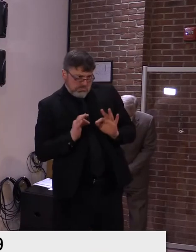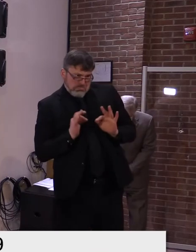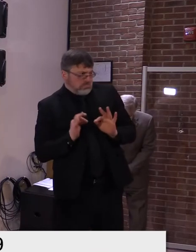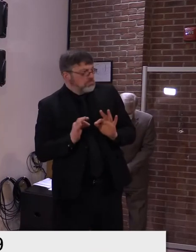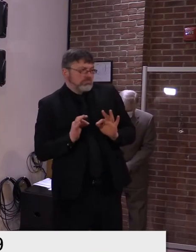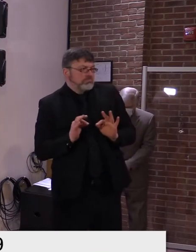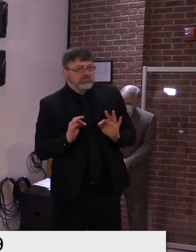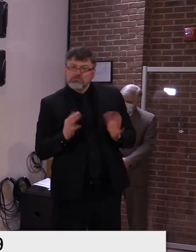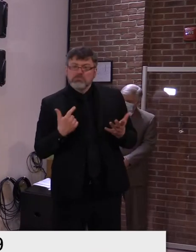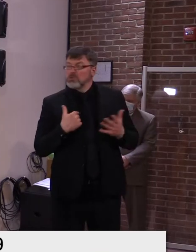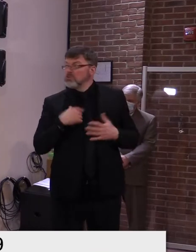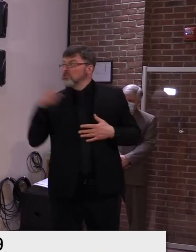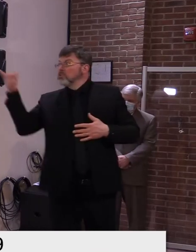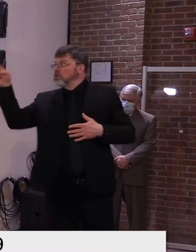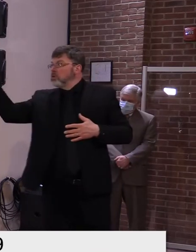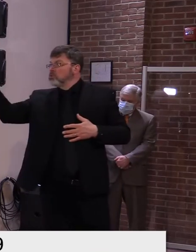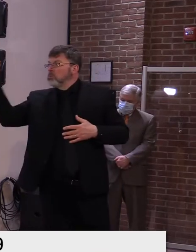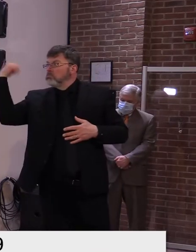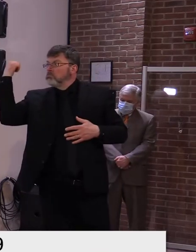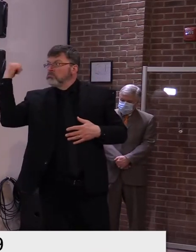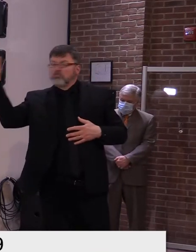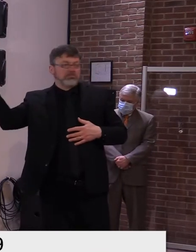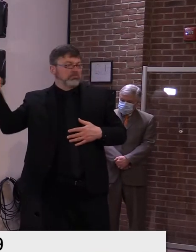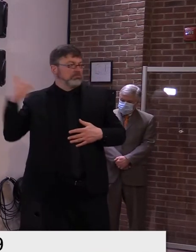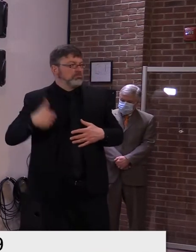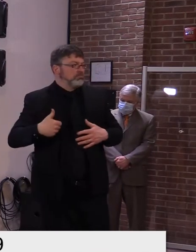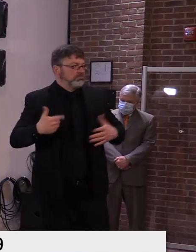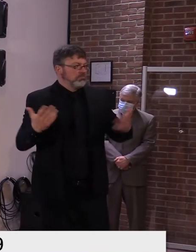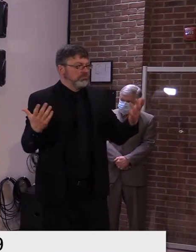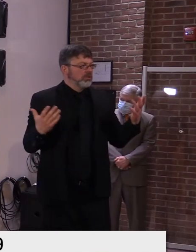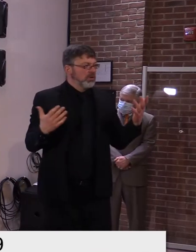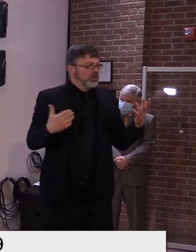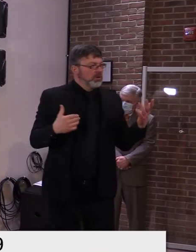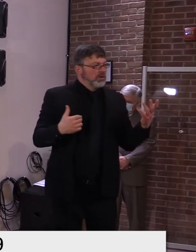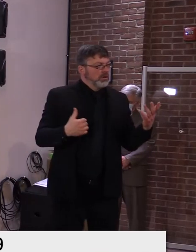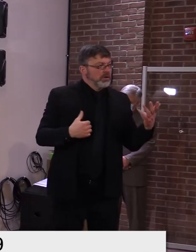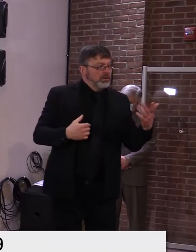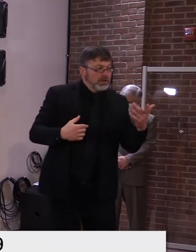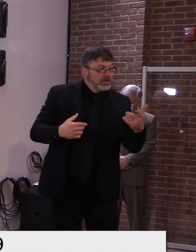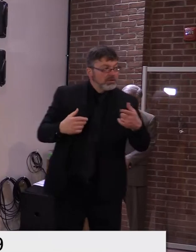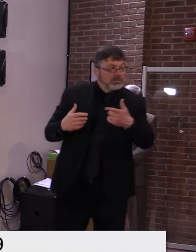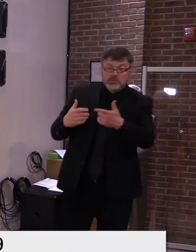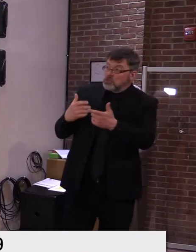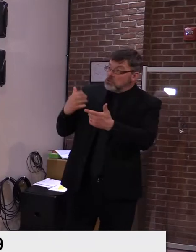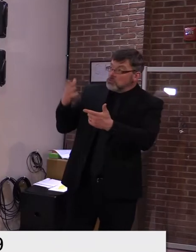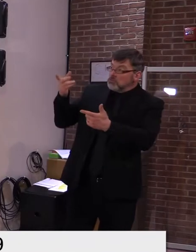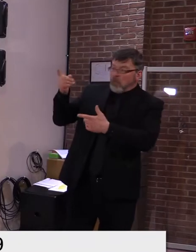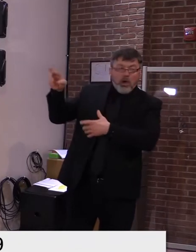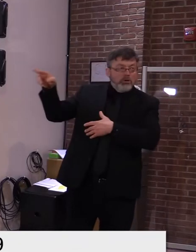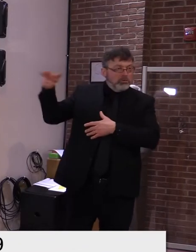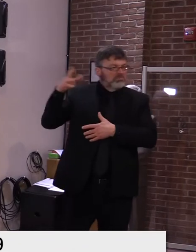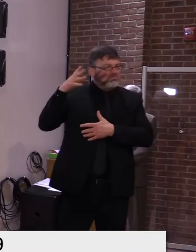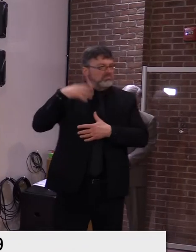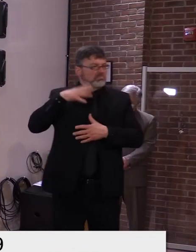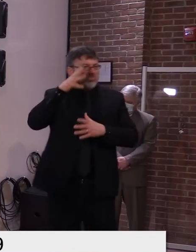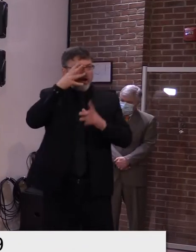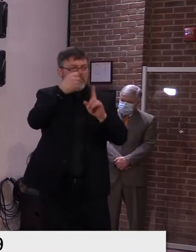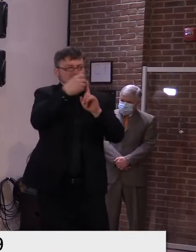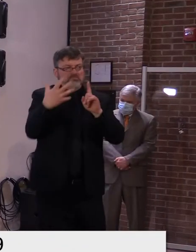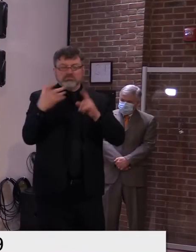I'll let Dr. Levine answer. Okay, great. Yeah, I'll let Dr. Okay. Levine add to that. Okay, thank you.